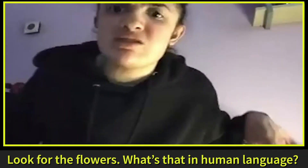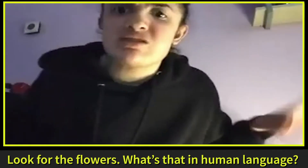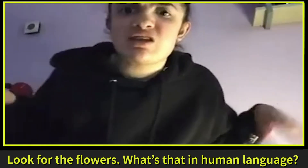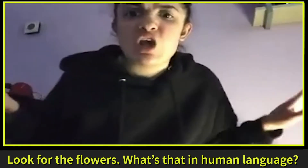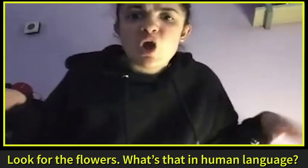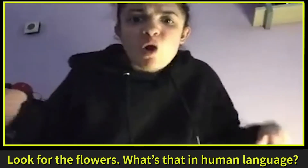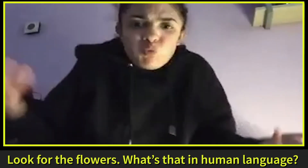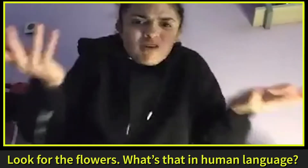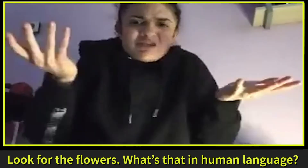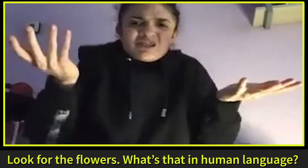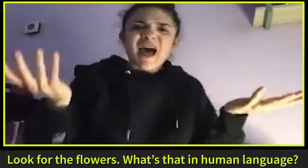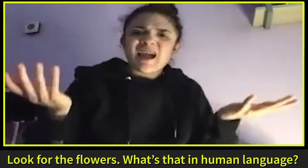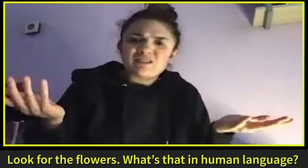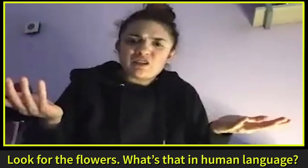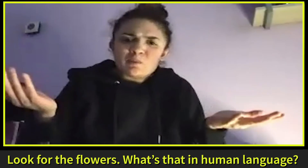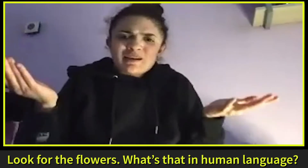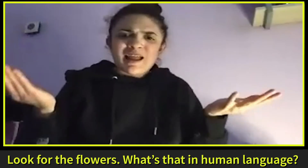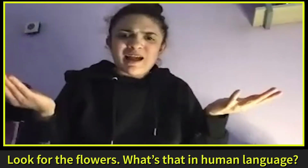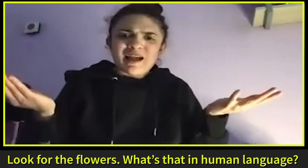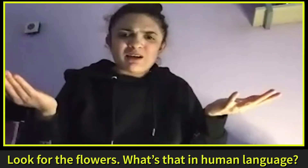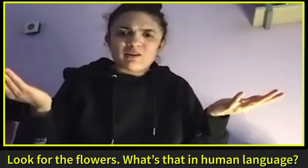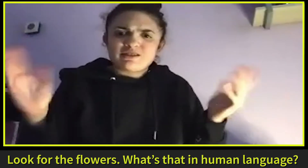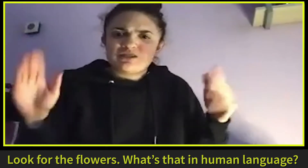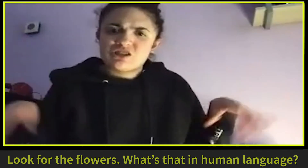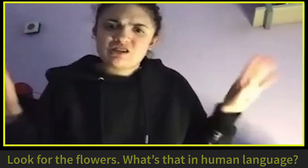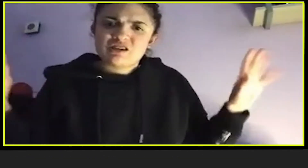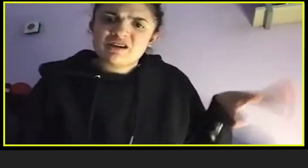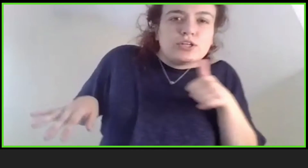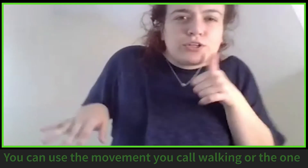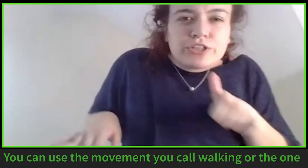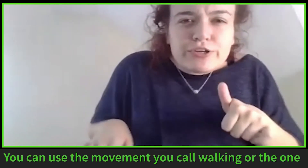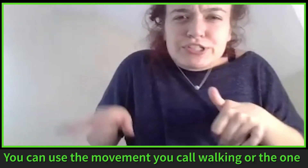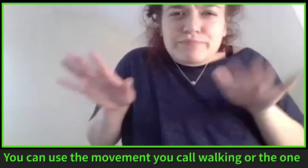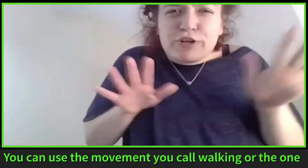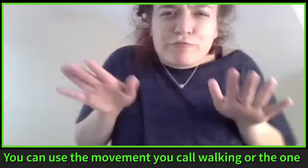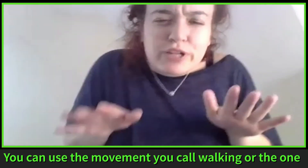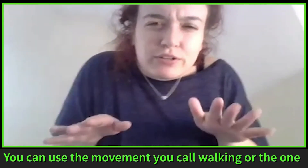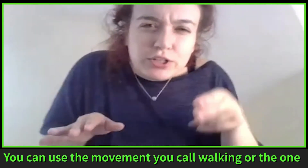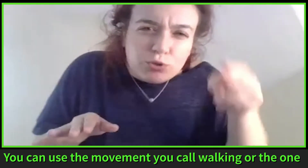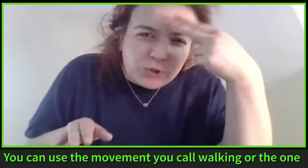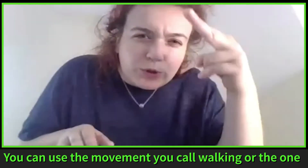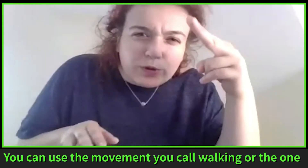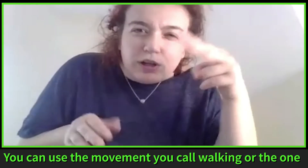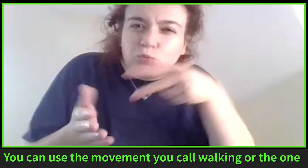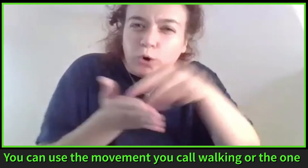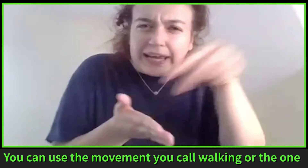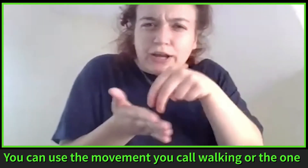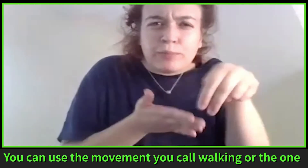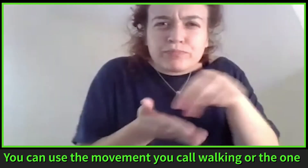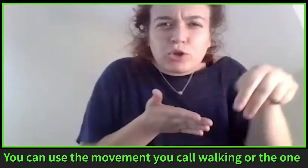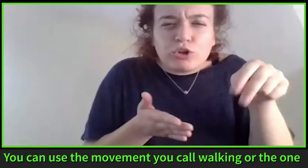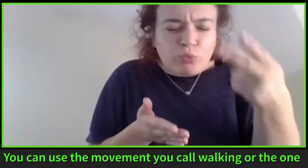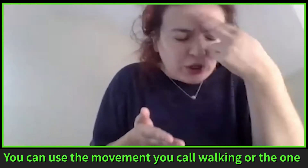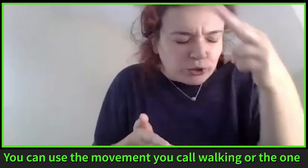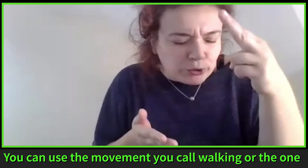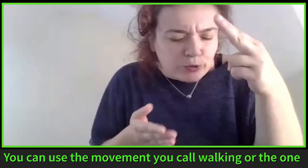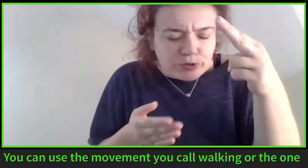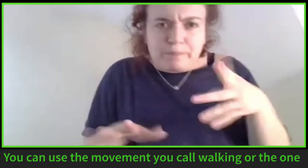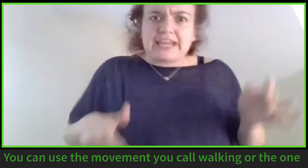does. What's that in human language? You can use the movement you call walking, or the one called being